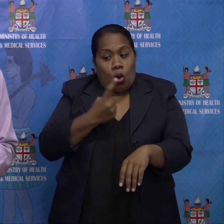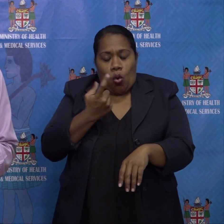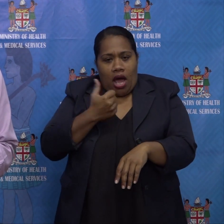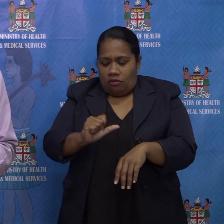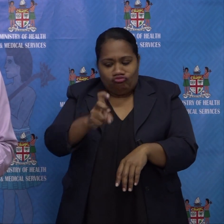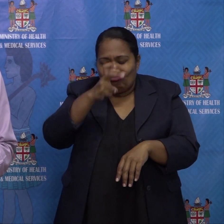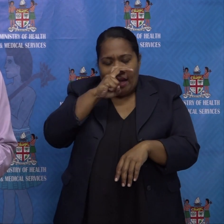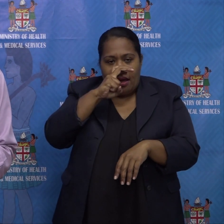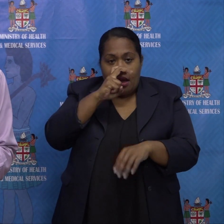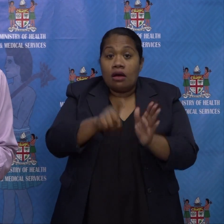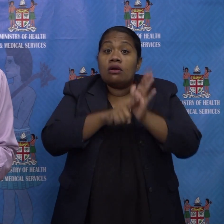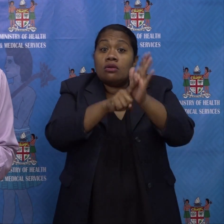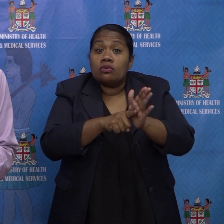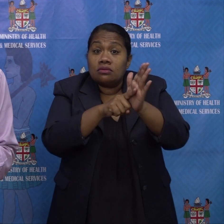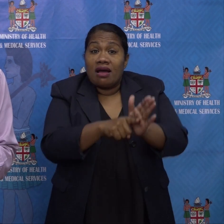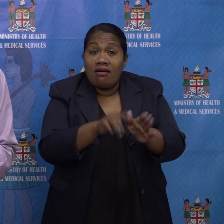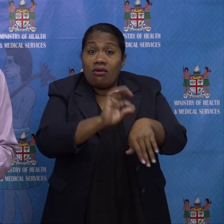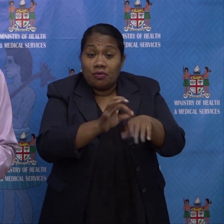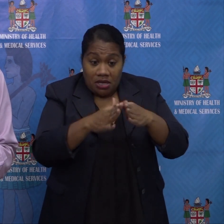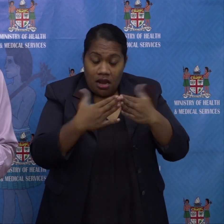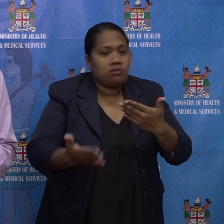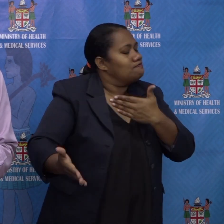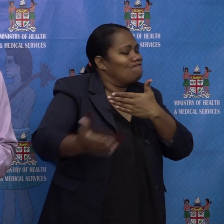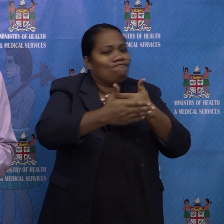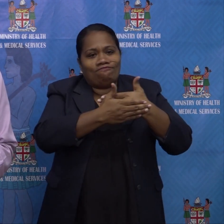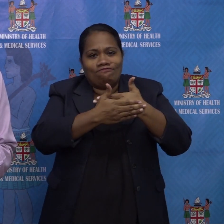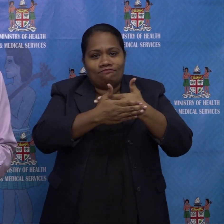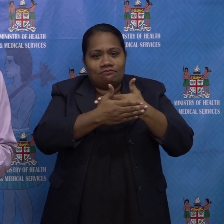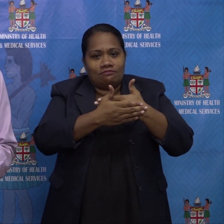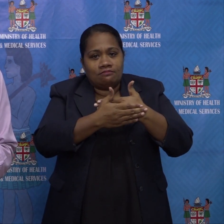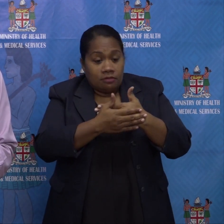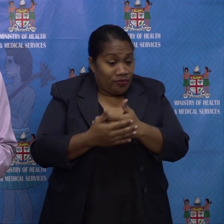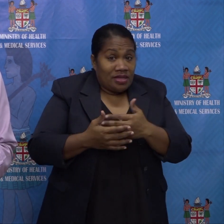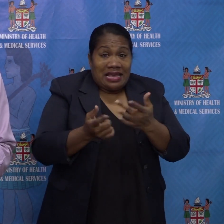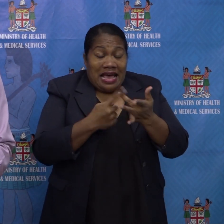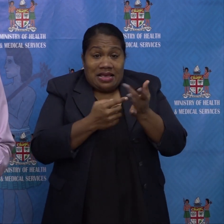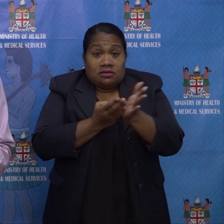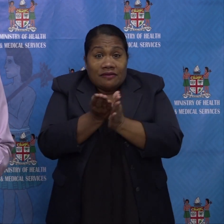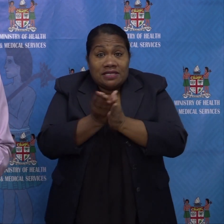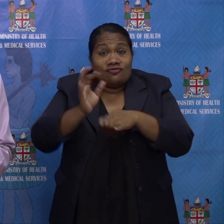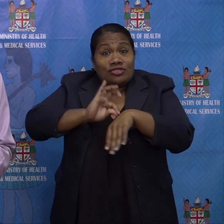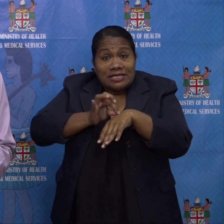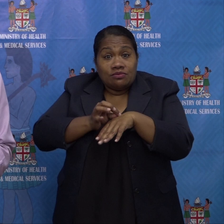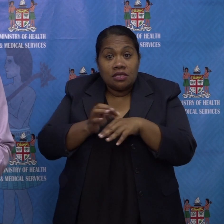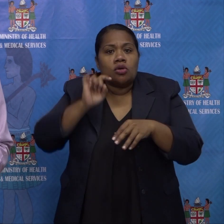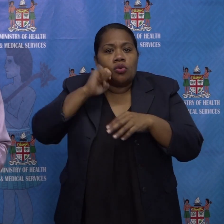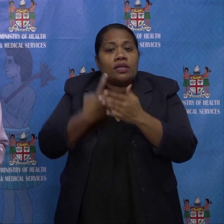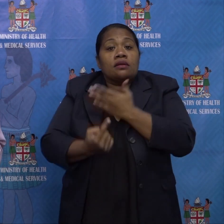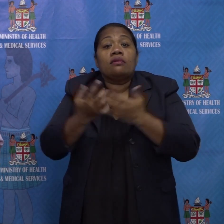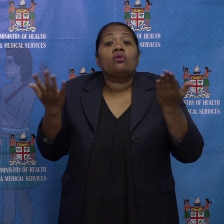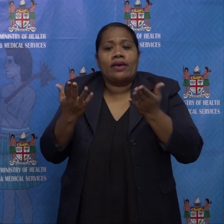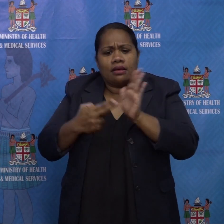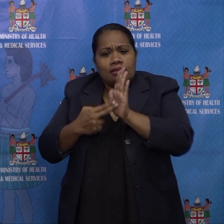Lota Hospital will be closed to the public. All medical services will be rerouted to a network of backup hospitals in Nandi, Ba,